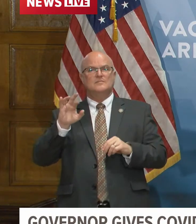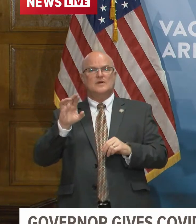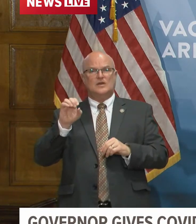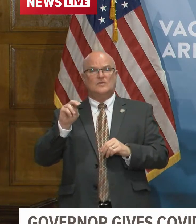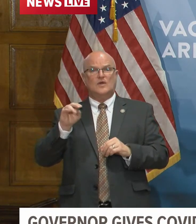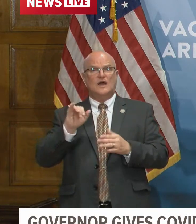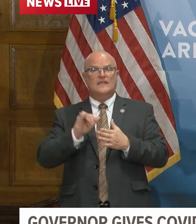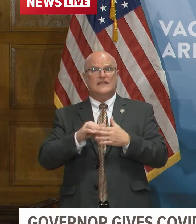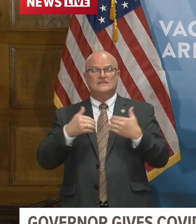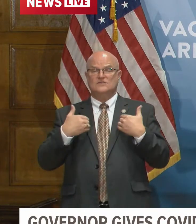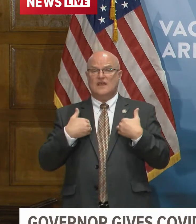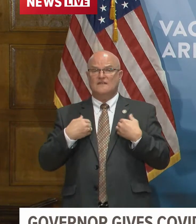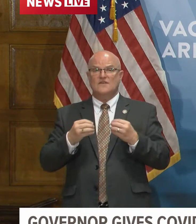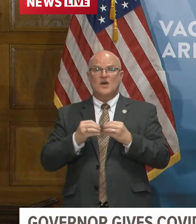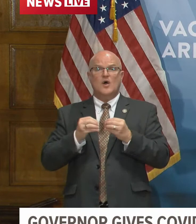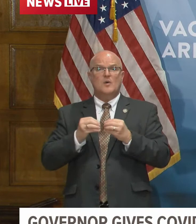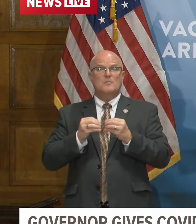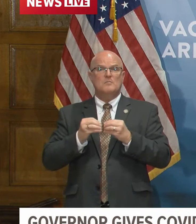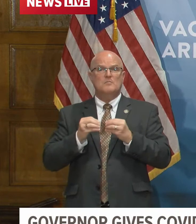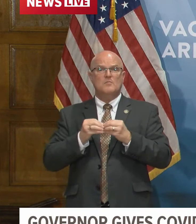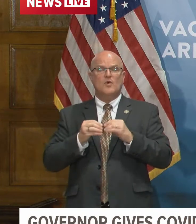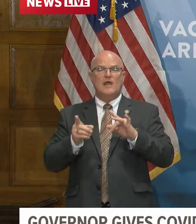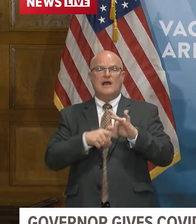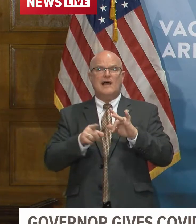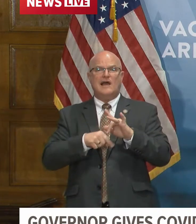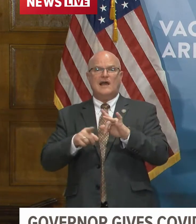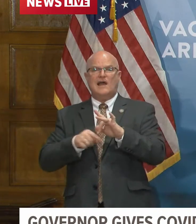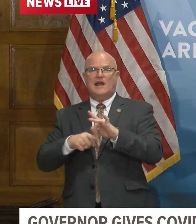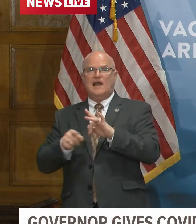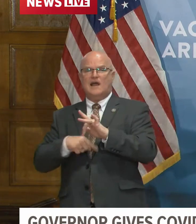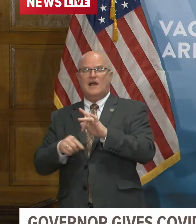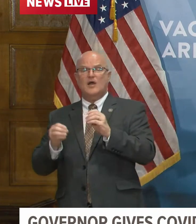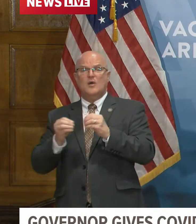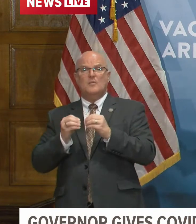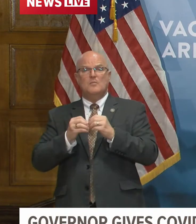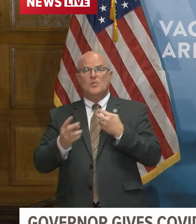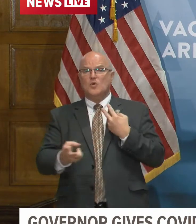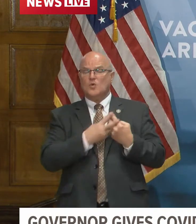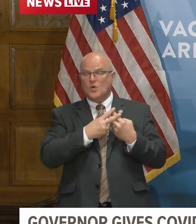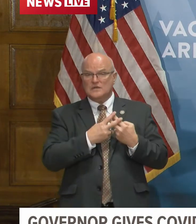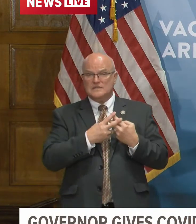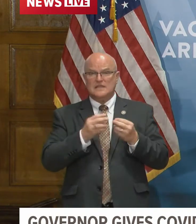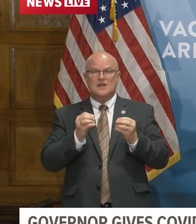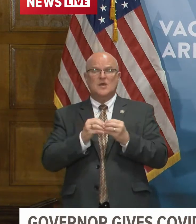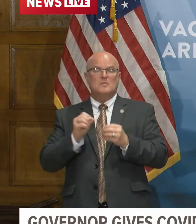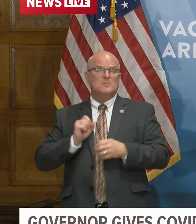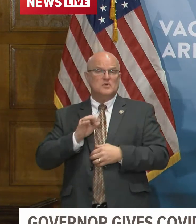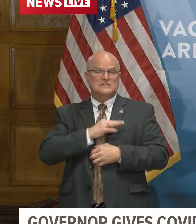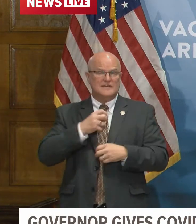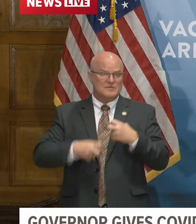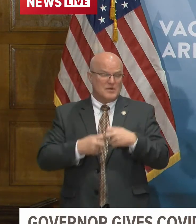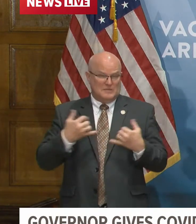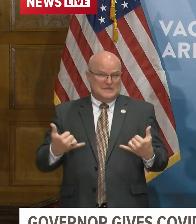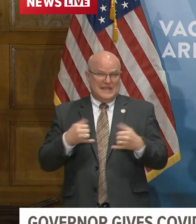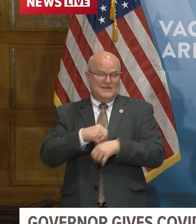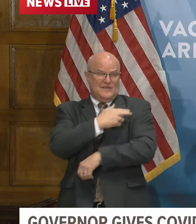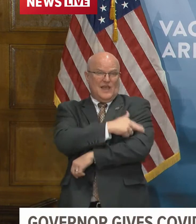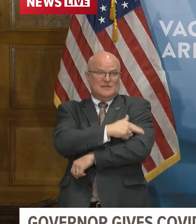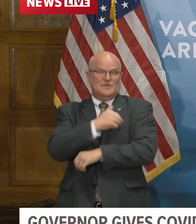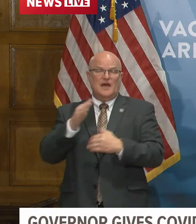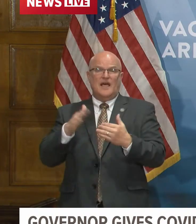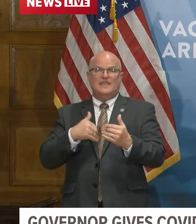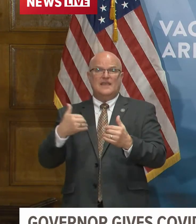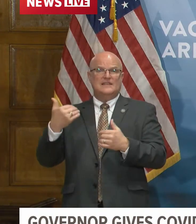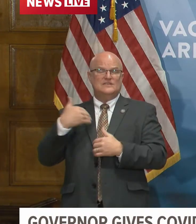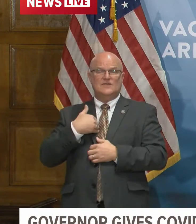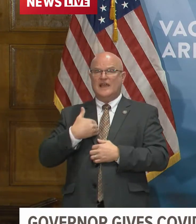Omicron, that you have more absences, you have more that are quarantined, you have more staffing issues now in the hospitals than